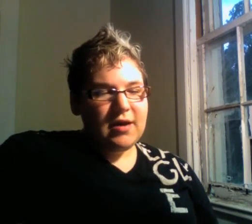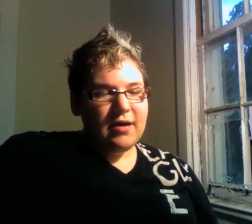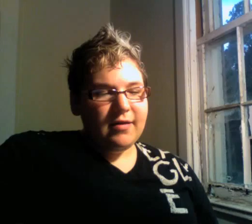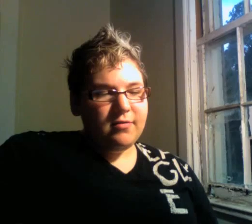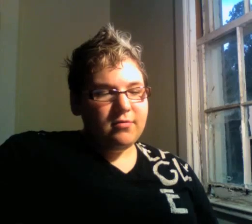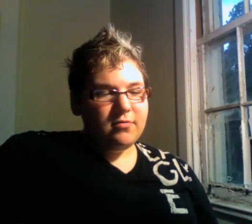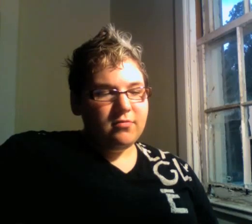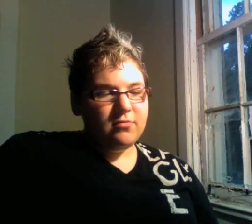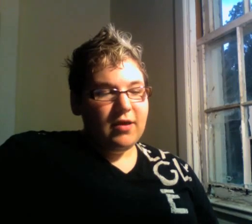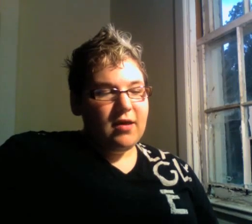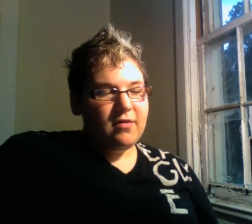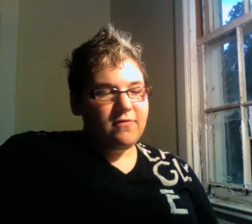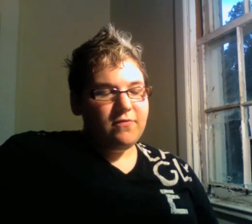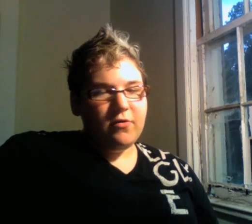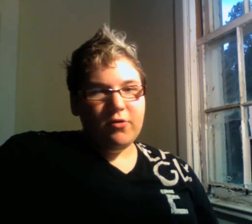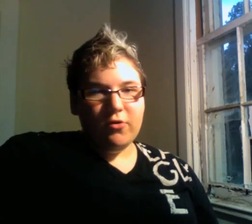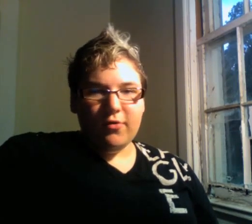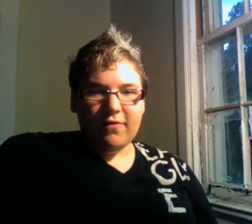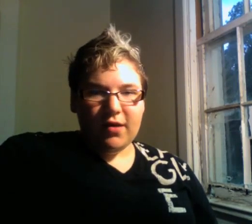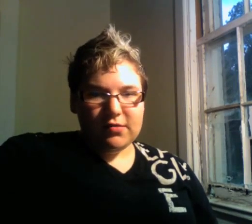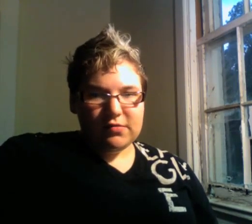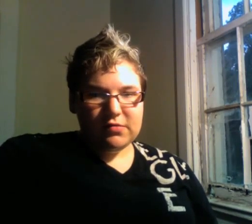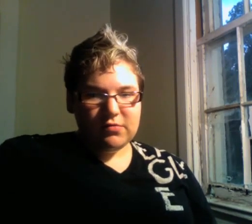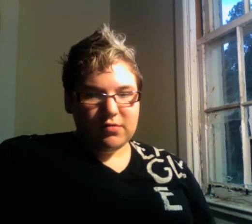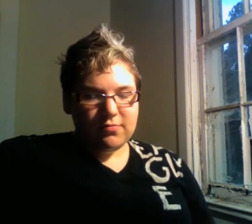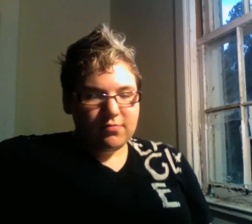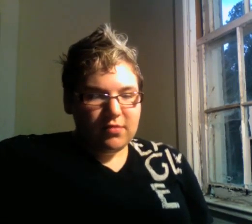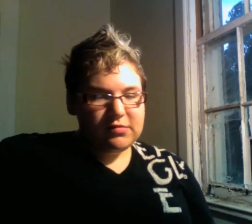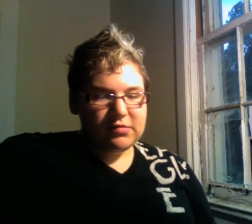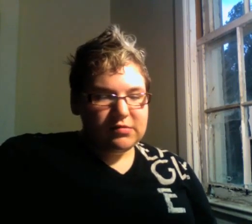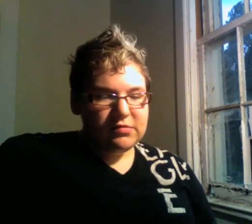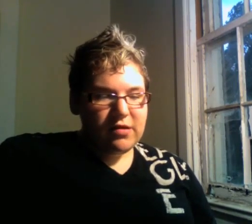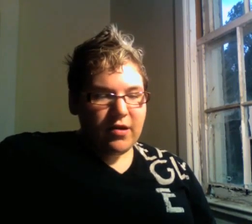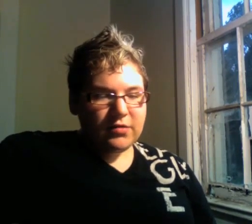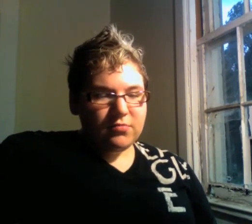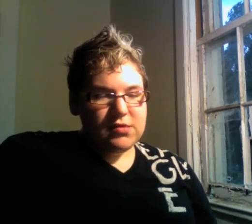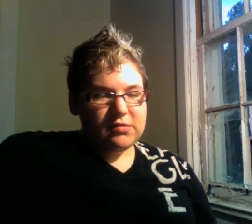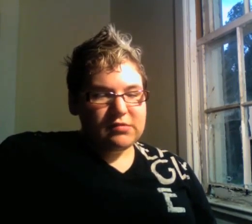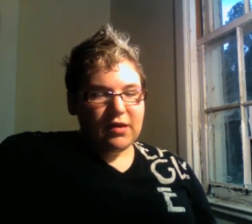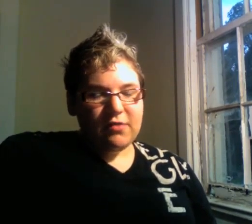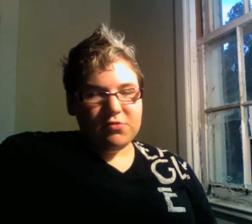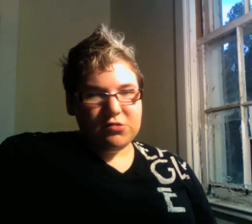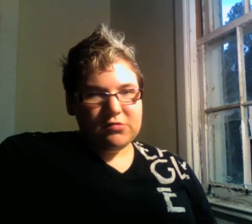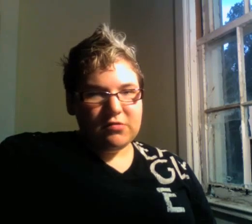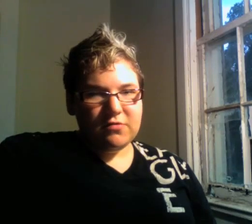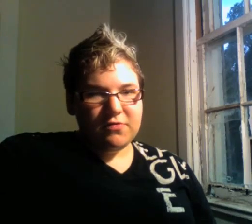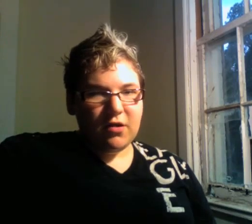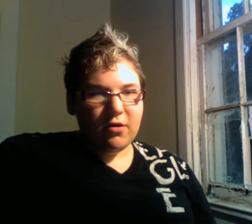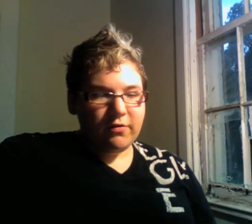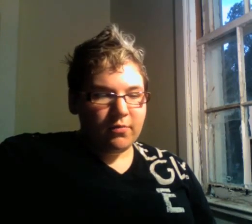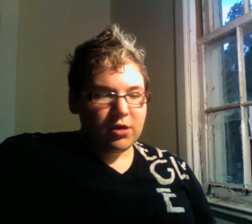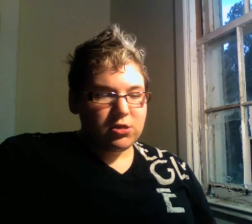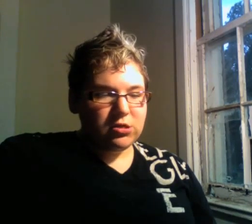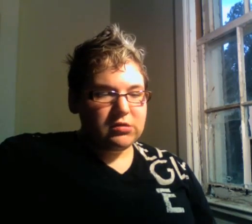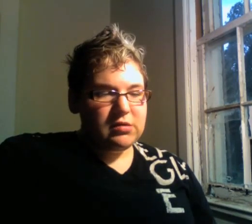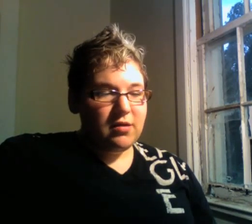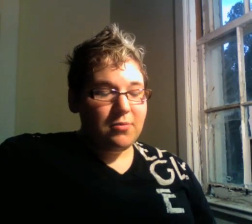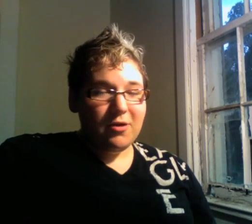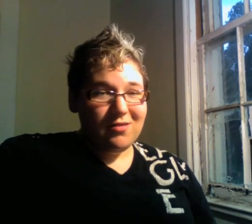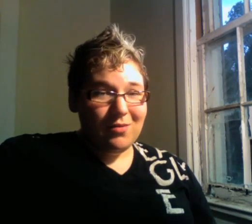had we had photo advanced thesis meeting today with just the photography majors and apparently I'm